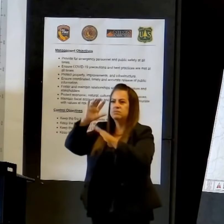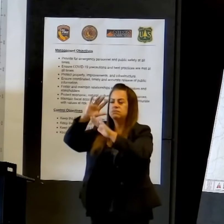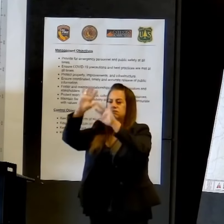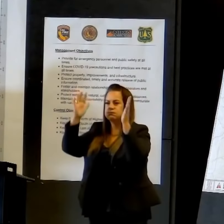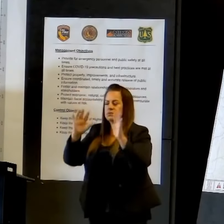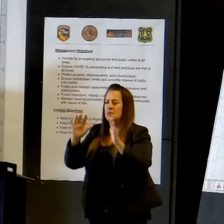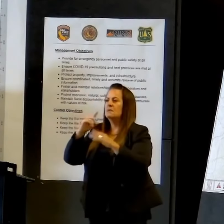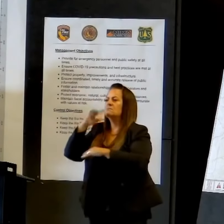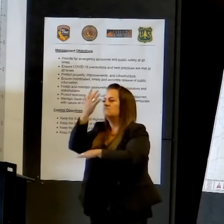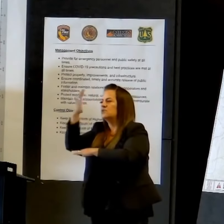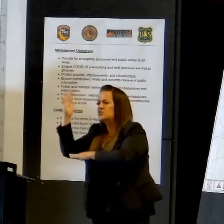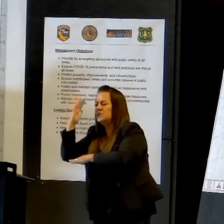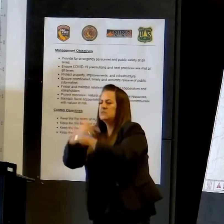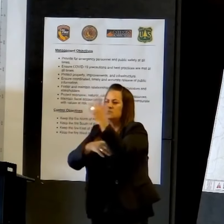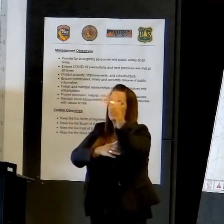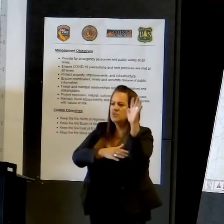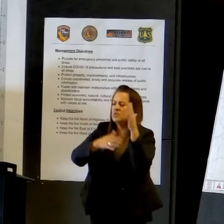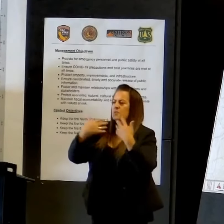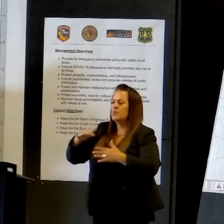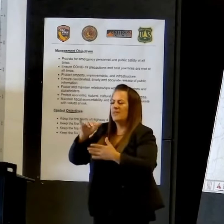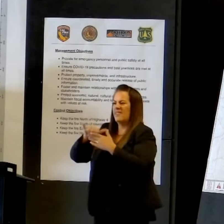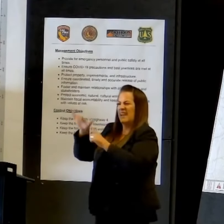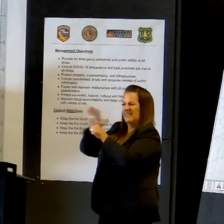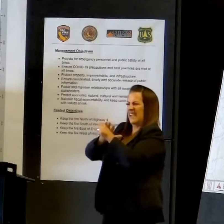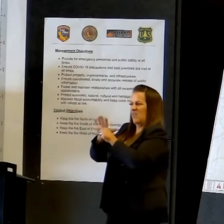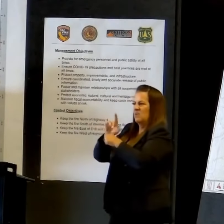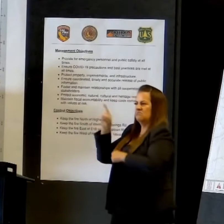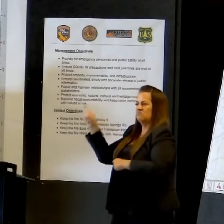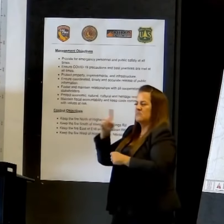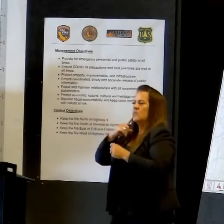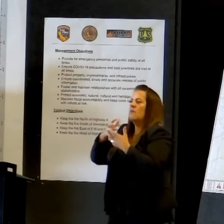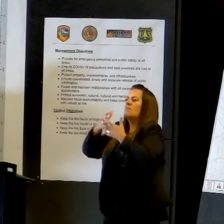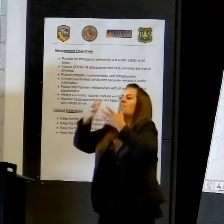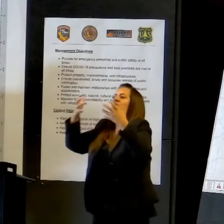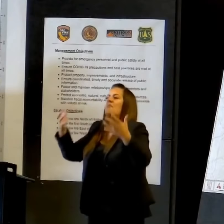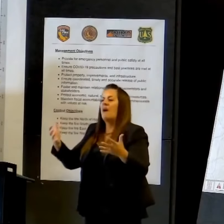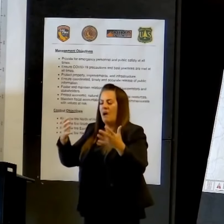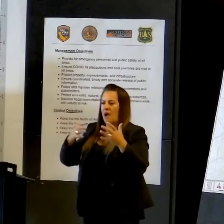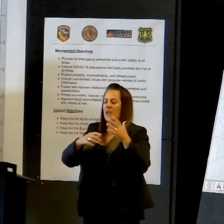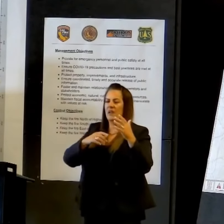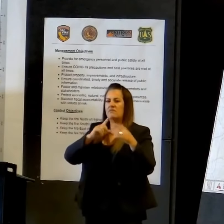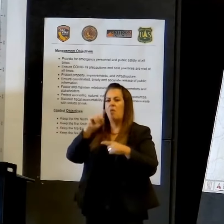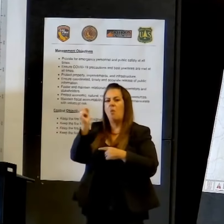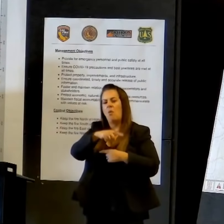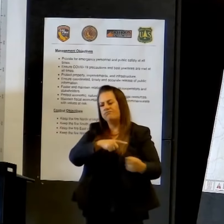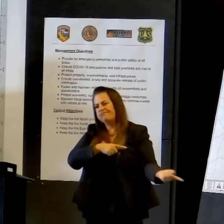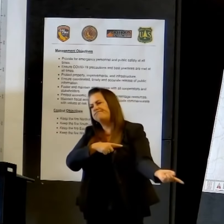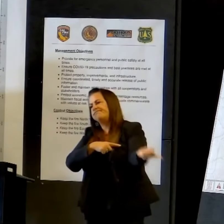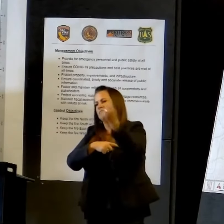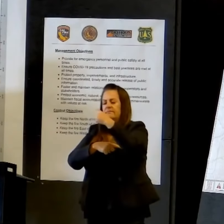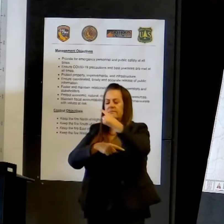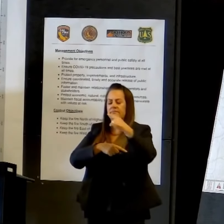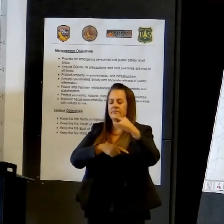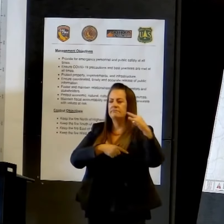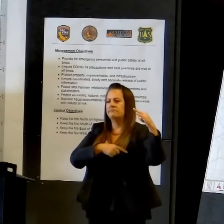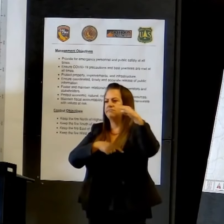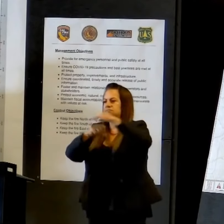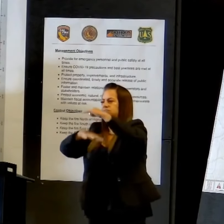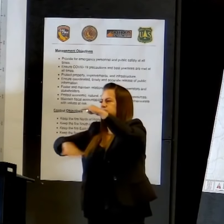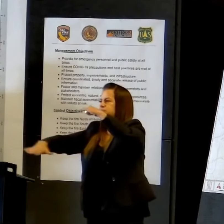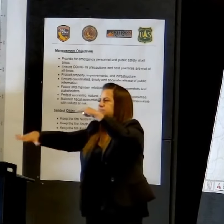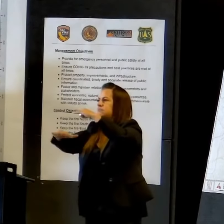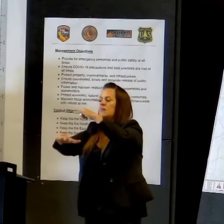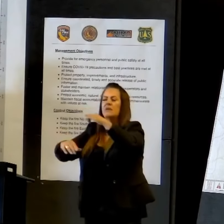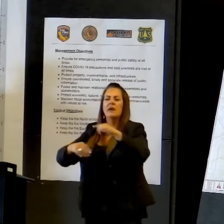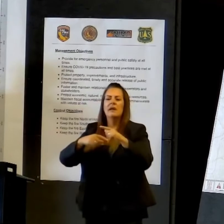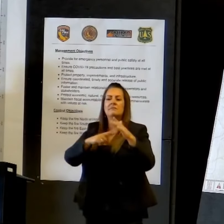to our dozer line down here where it says CMD4. We have a lot of aircraft moving in here. We've got a lot of heavy equipment, a lot of dozers, hand